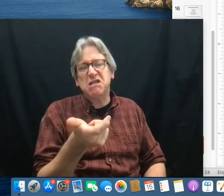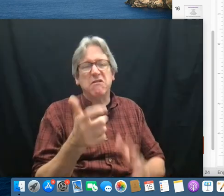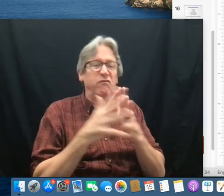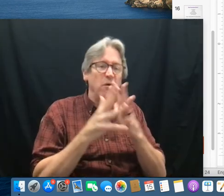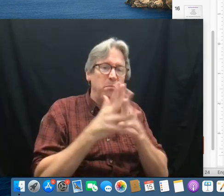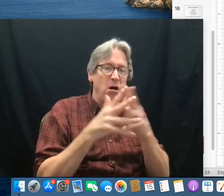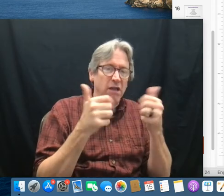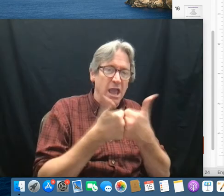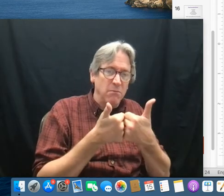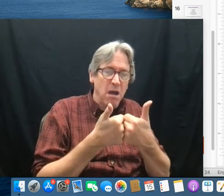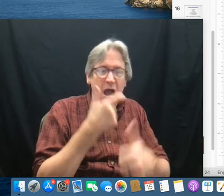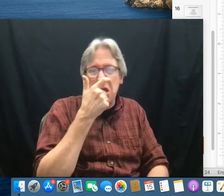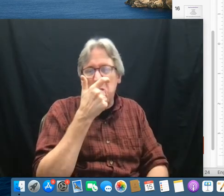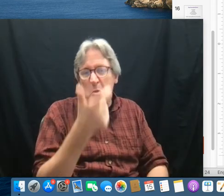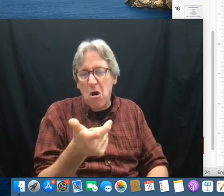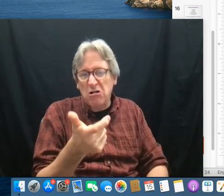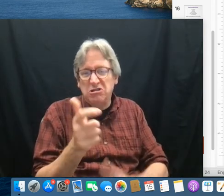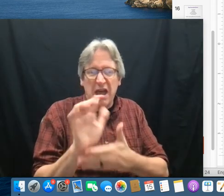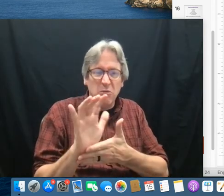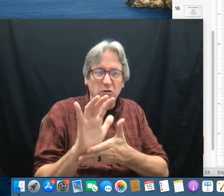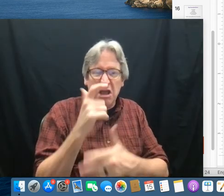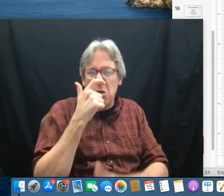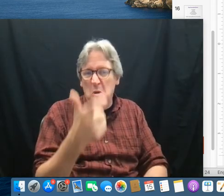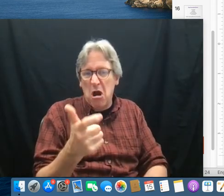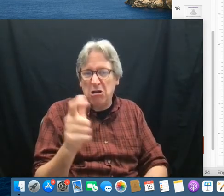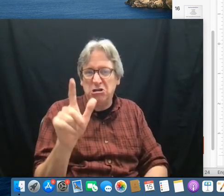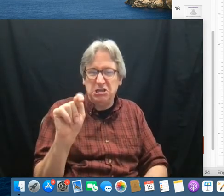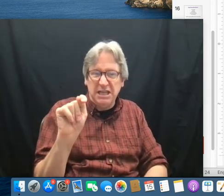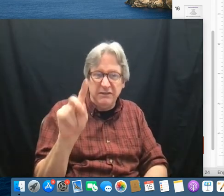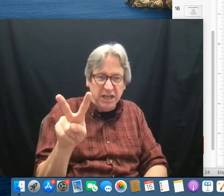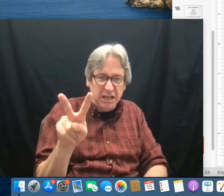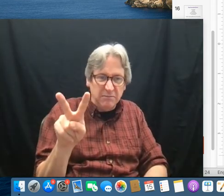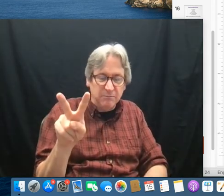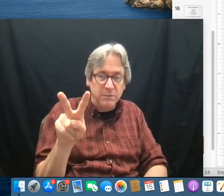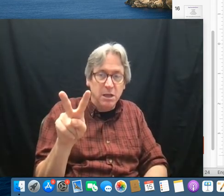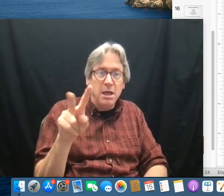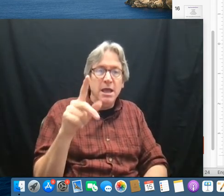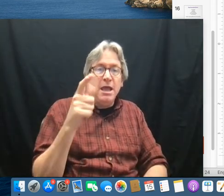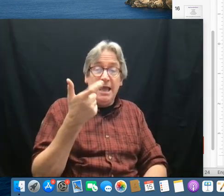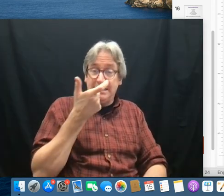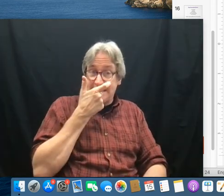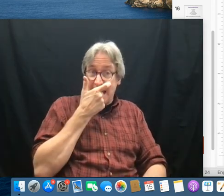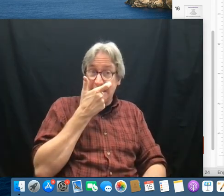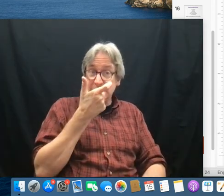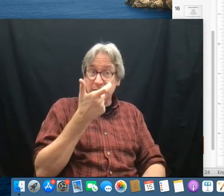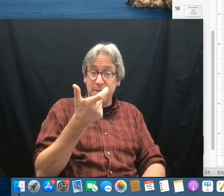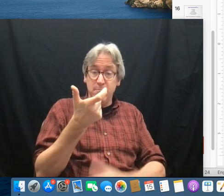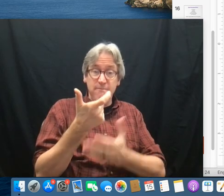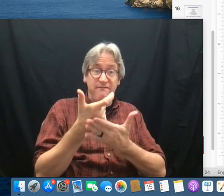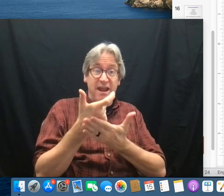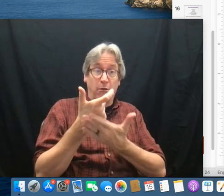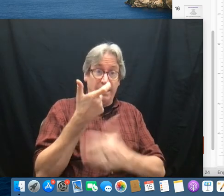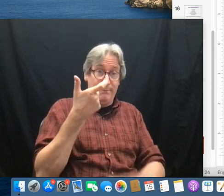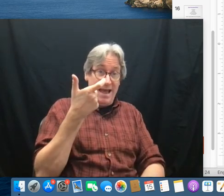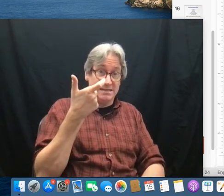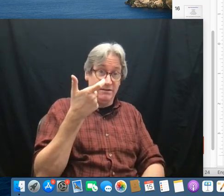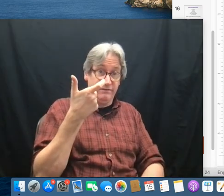or I watched TV, it's similar to this, but instead of these 2 fingers, you're going to use these 2